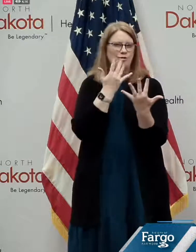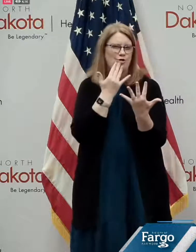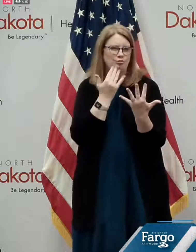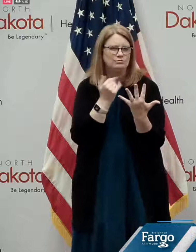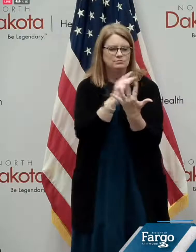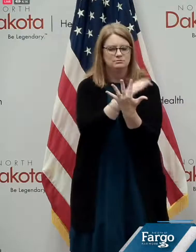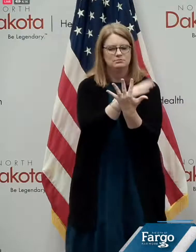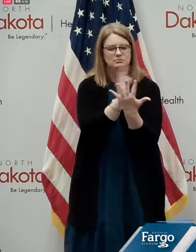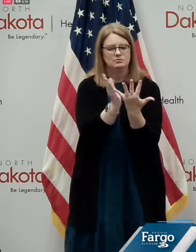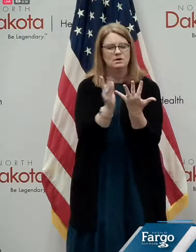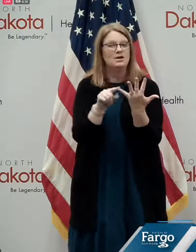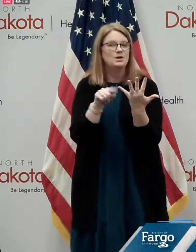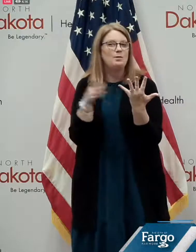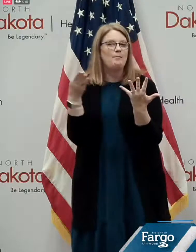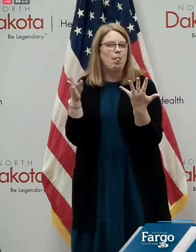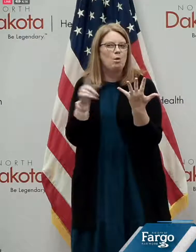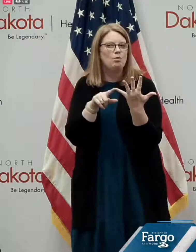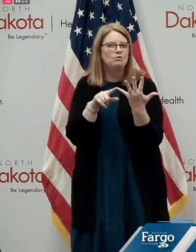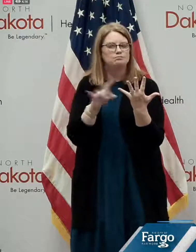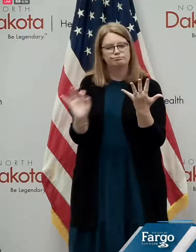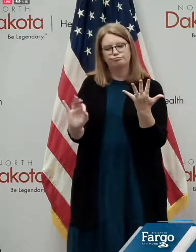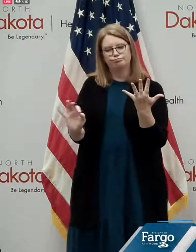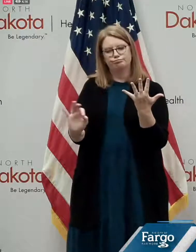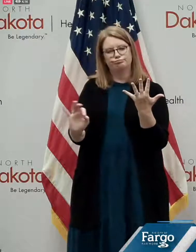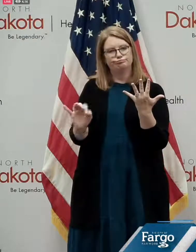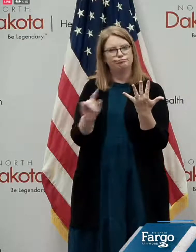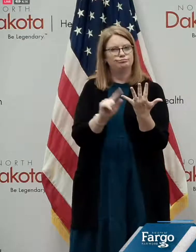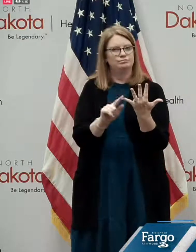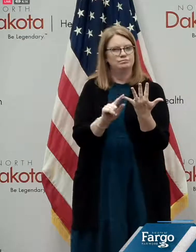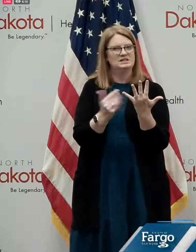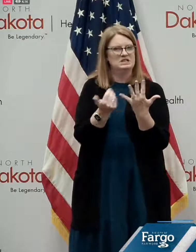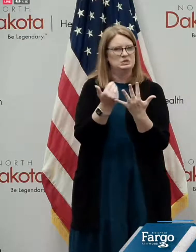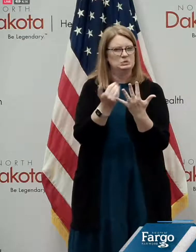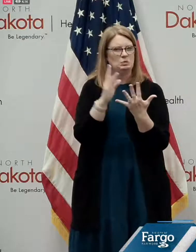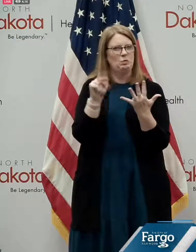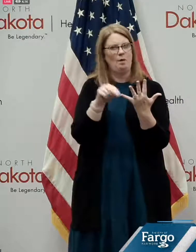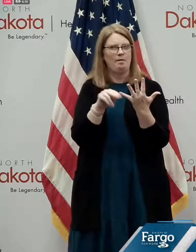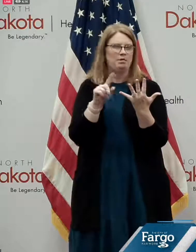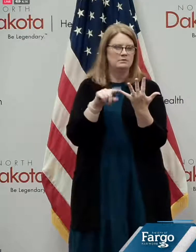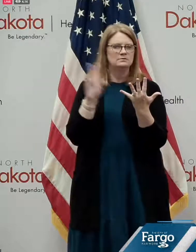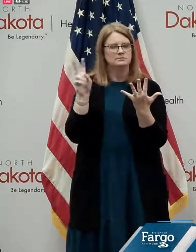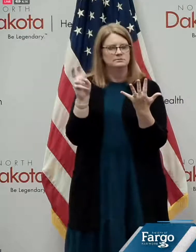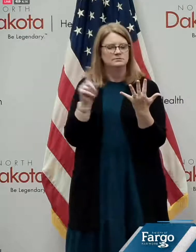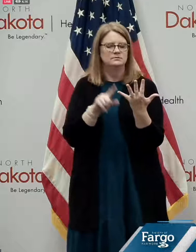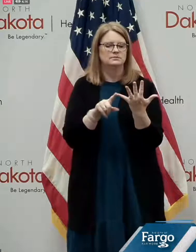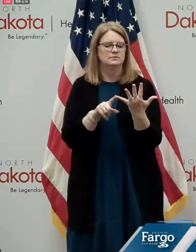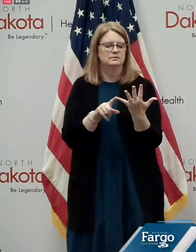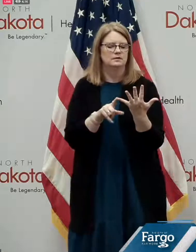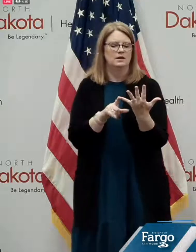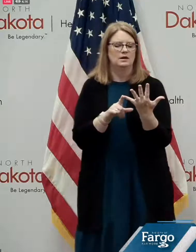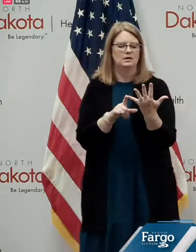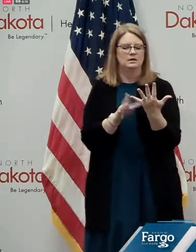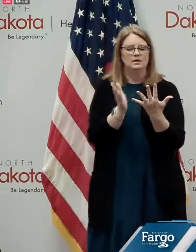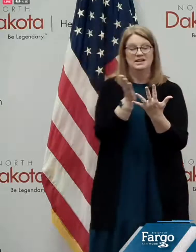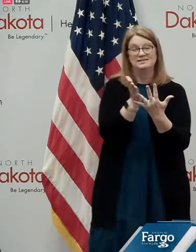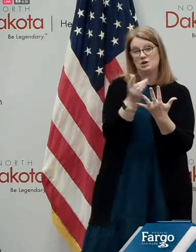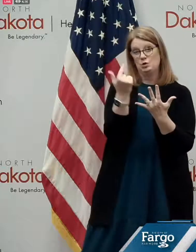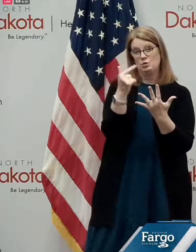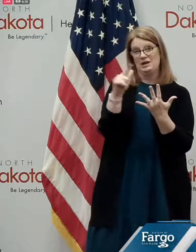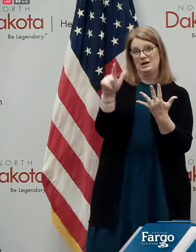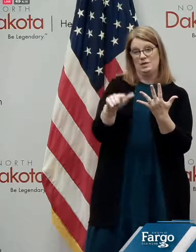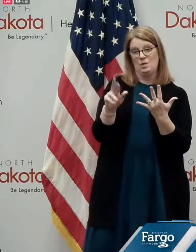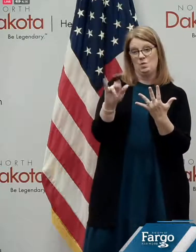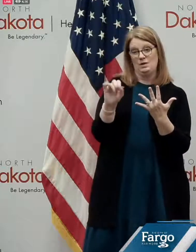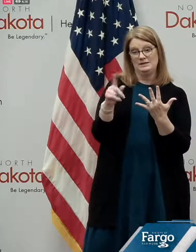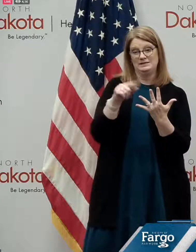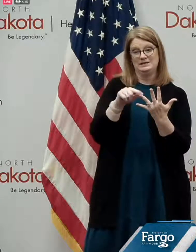Dakota, blue being what was called the new normal or the better normal, and low risk was green, and